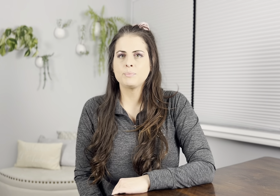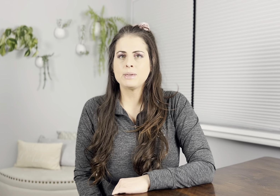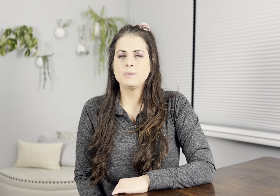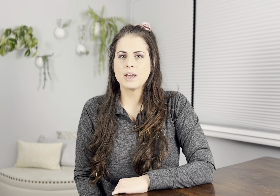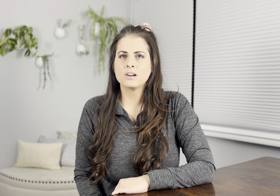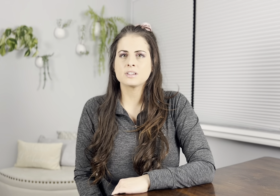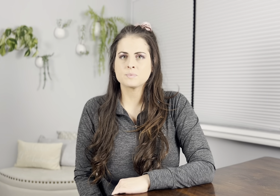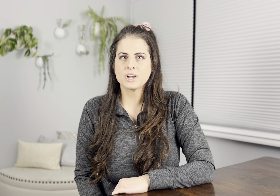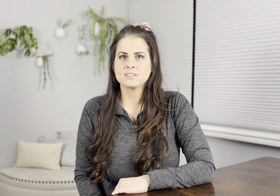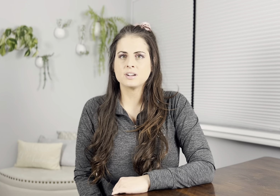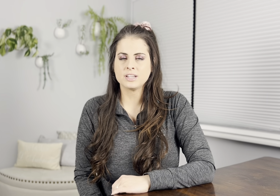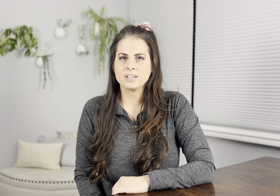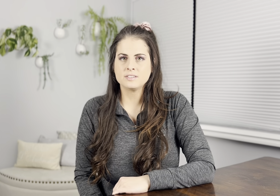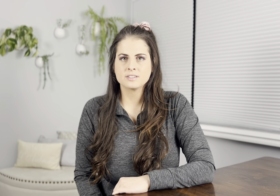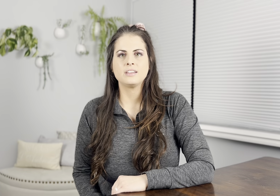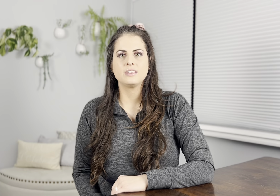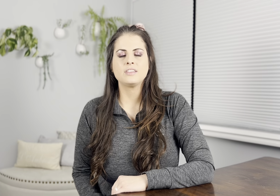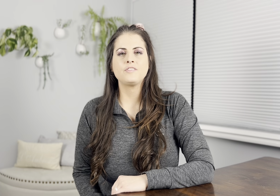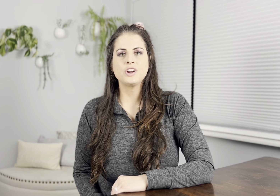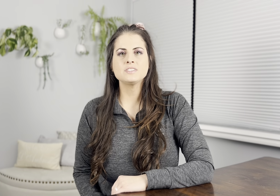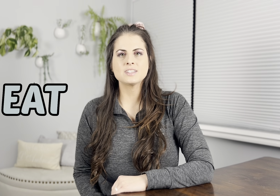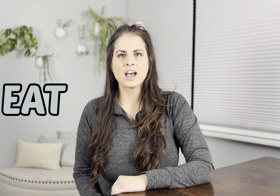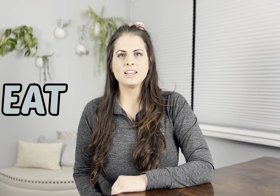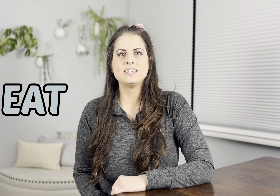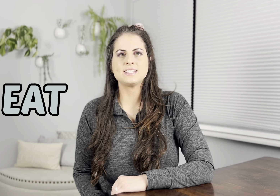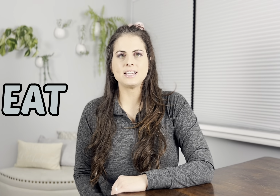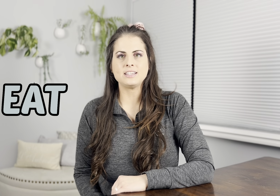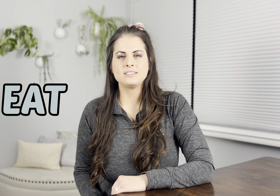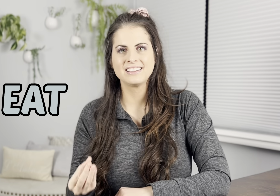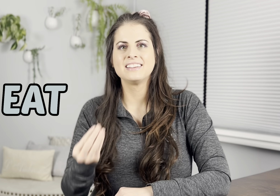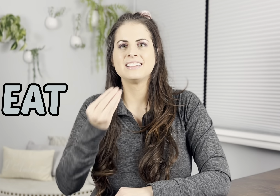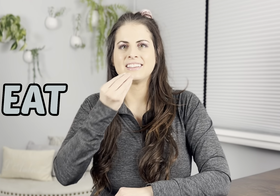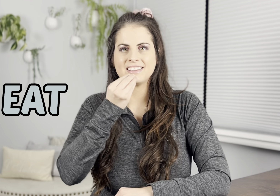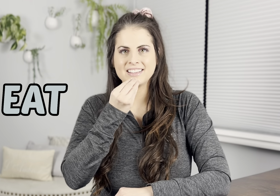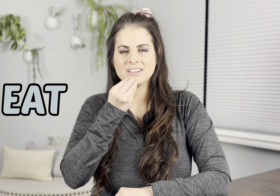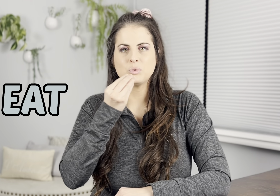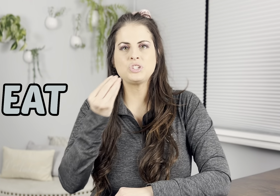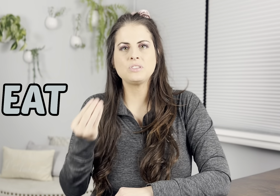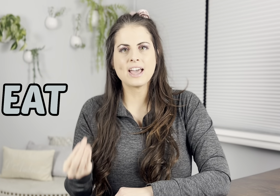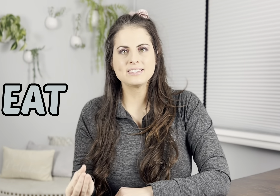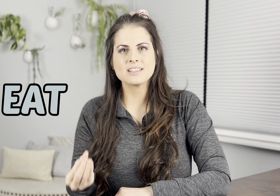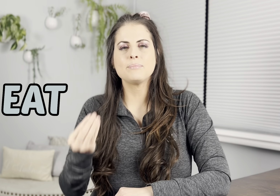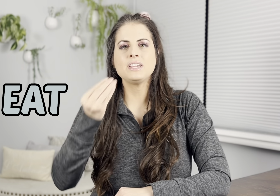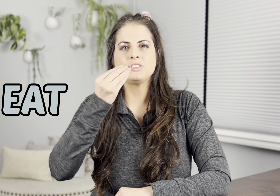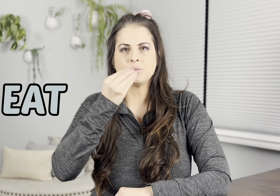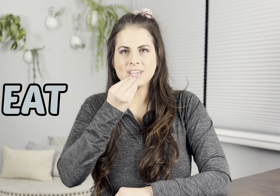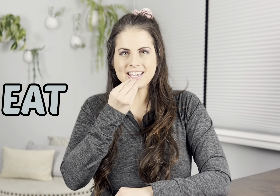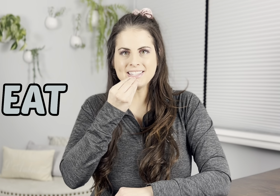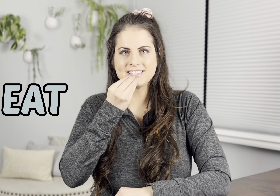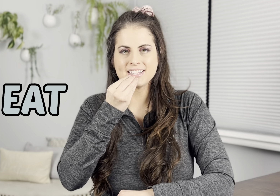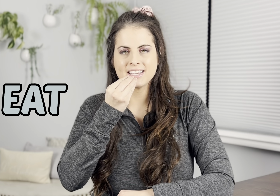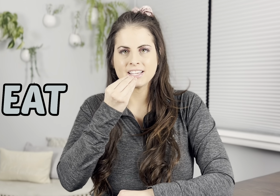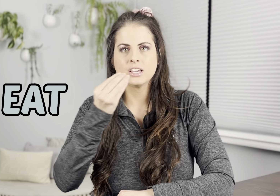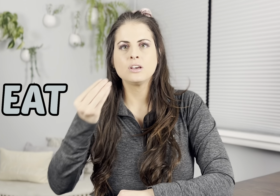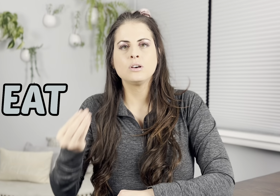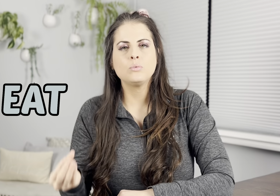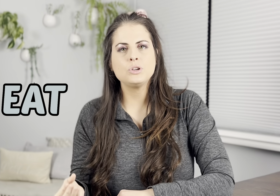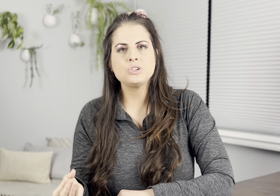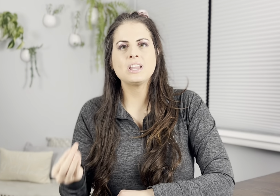baby better express their needs. The first sign is eat. Would you like something to eat? Would you like